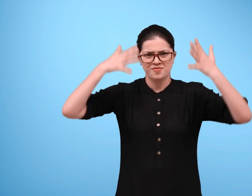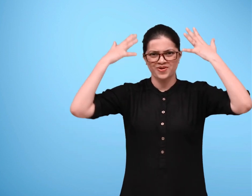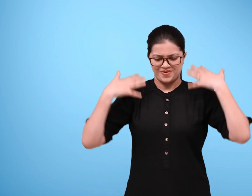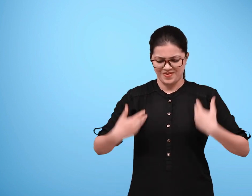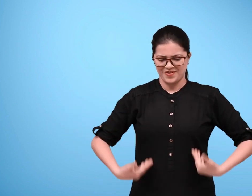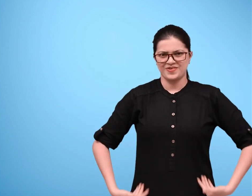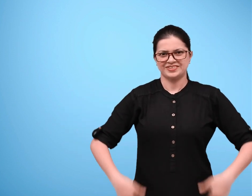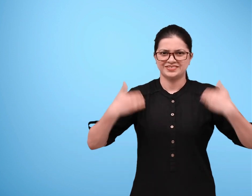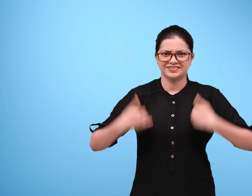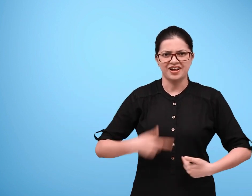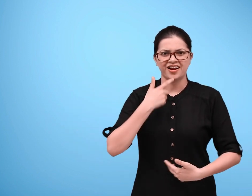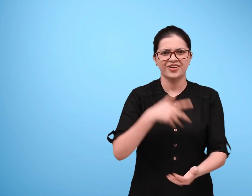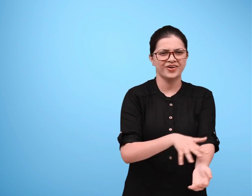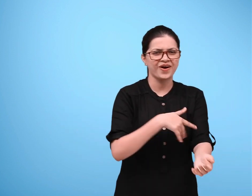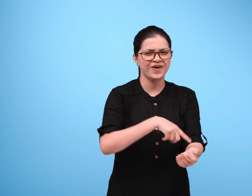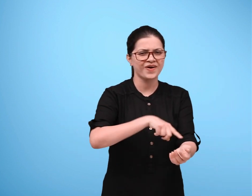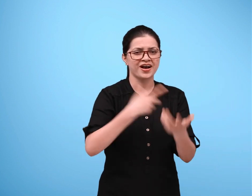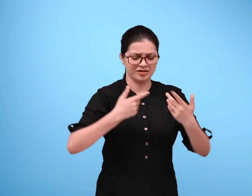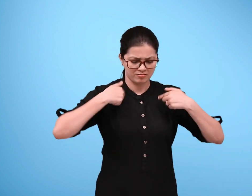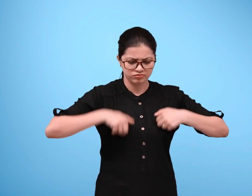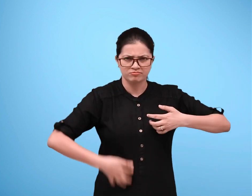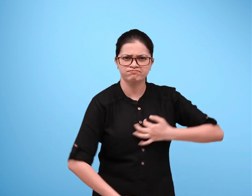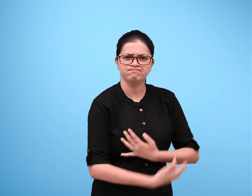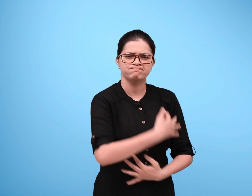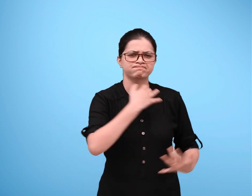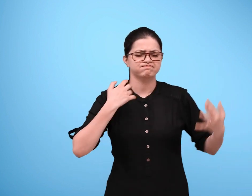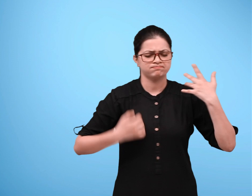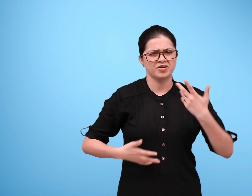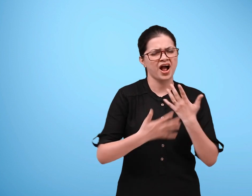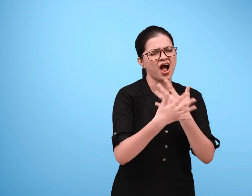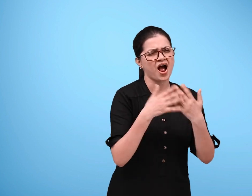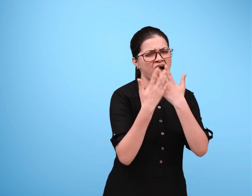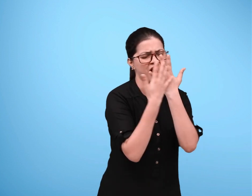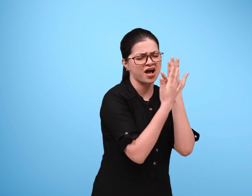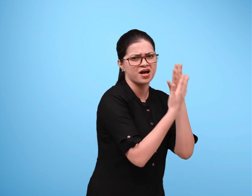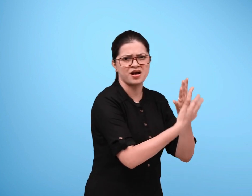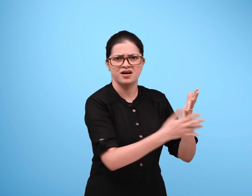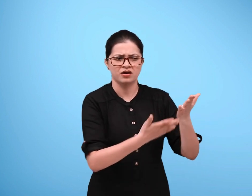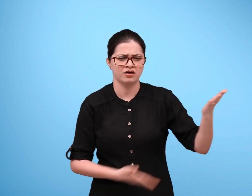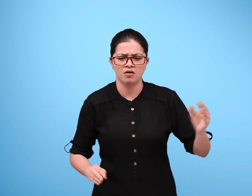and blood flowing inside our bodies show that there is motion everywhere around us.